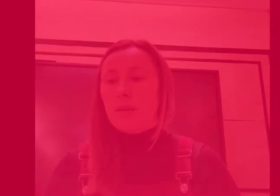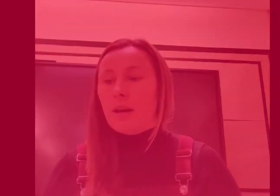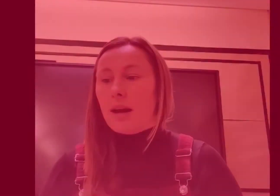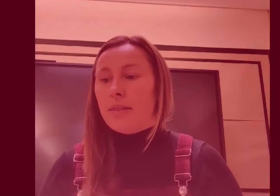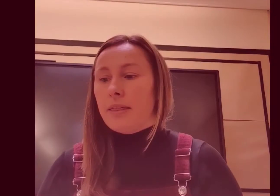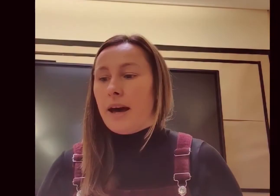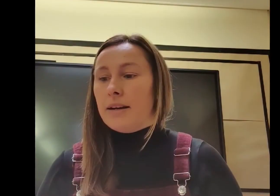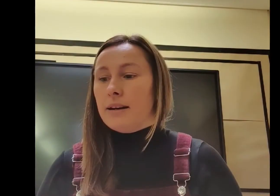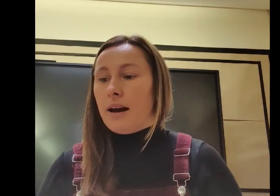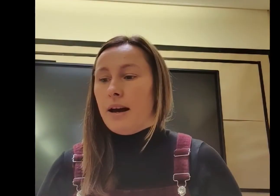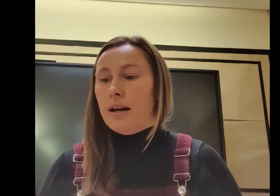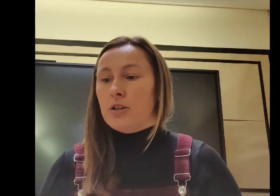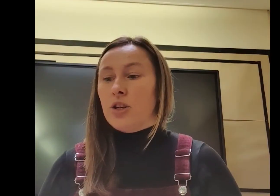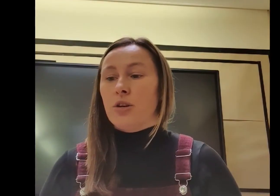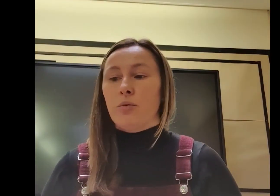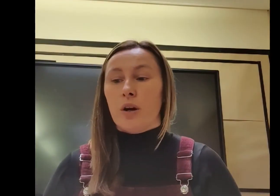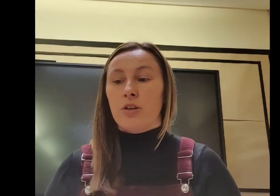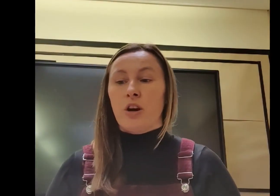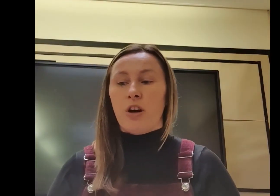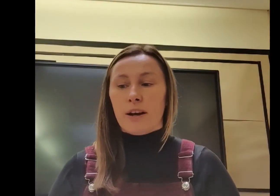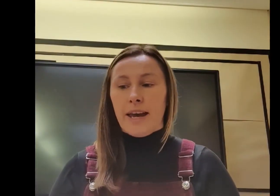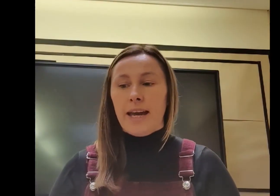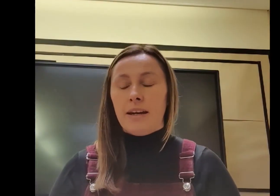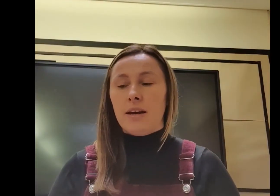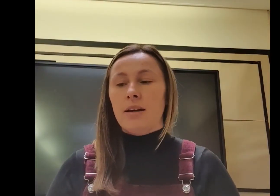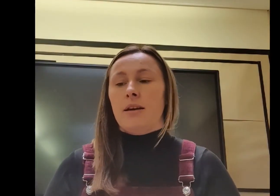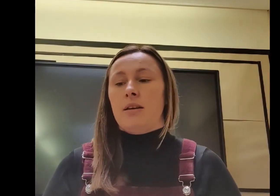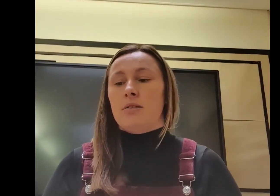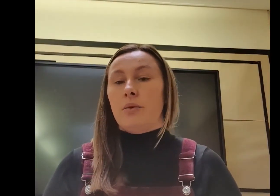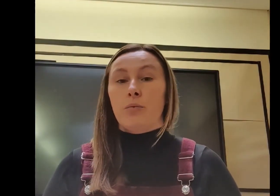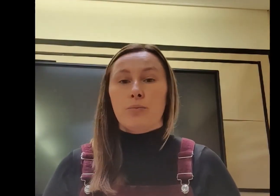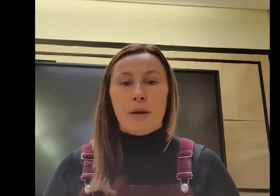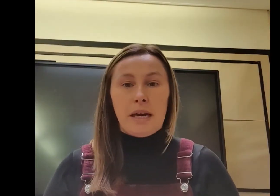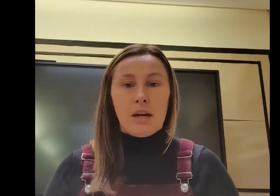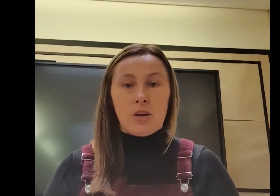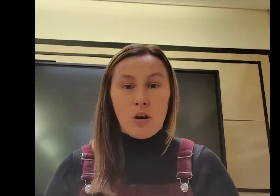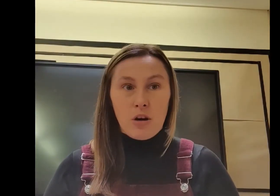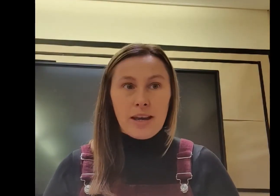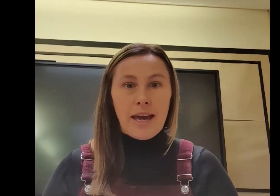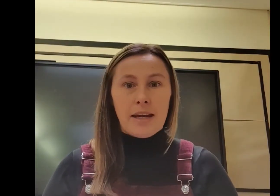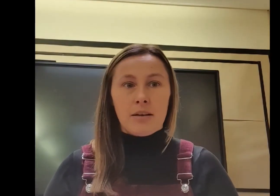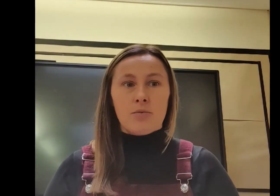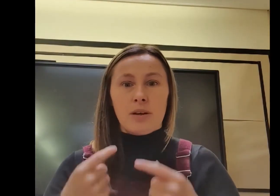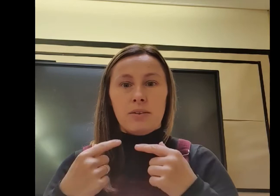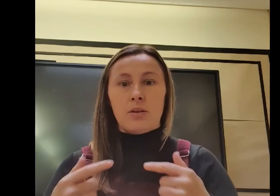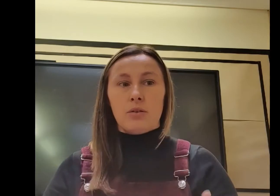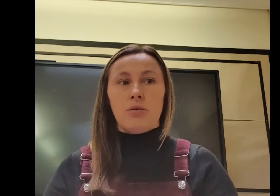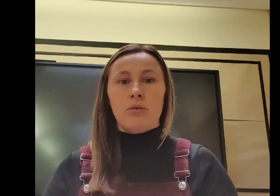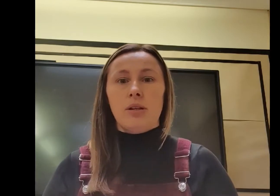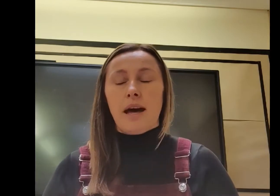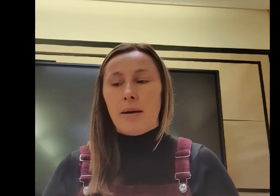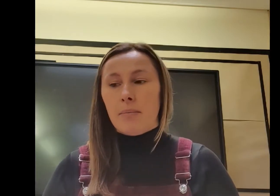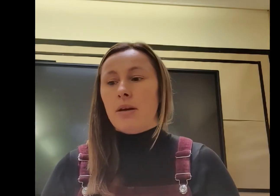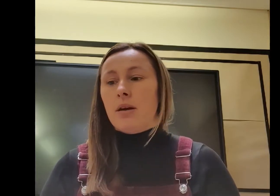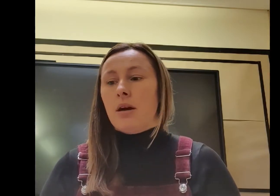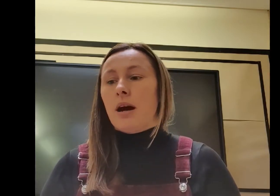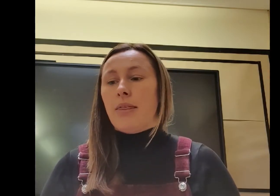And then to you and your kin, so it would be your kin because we're giving the good news to them. And the